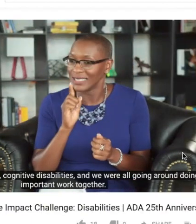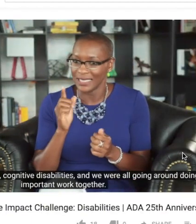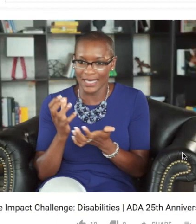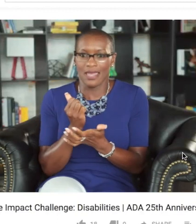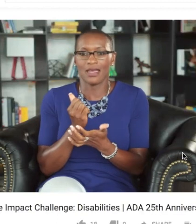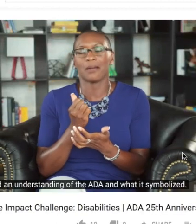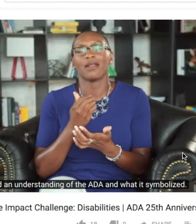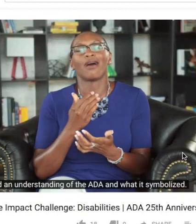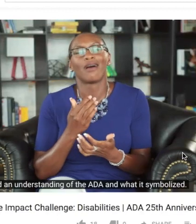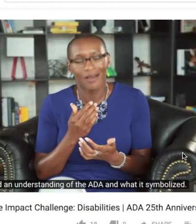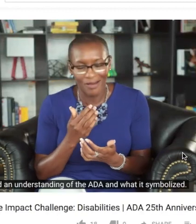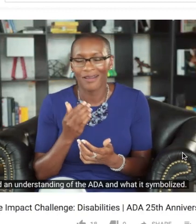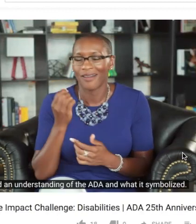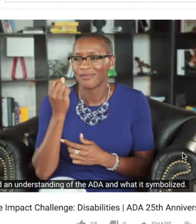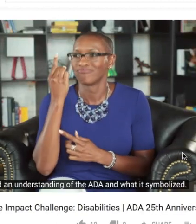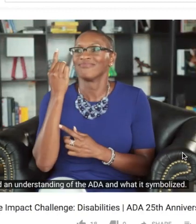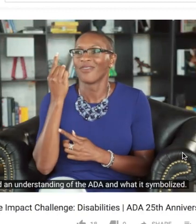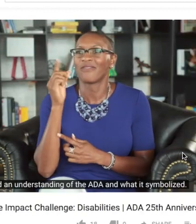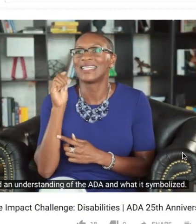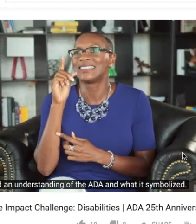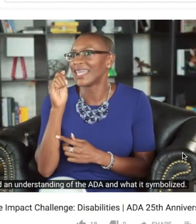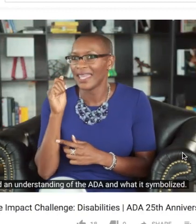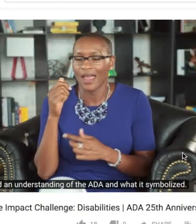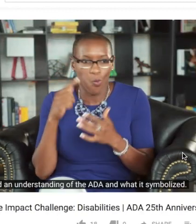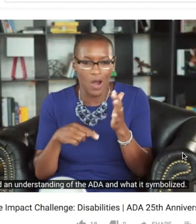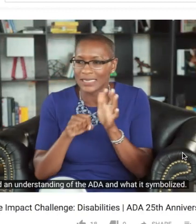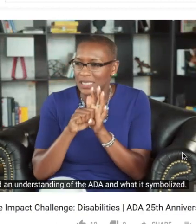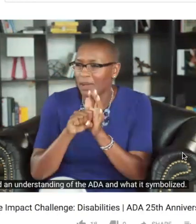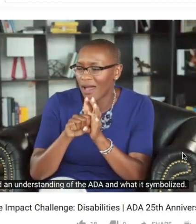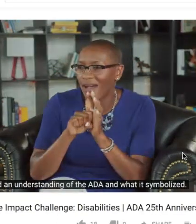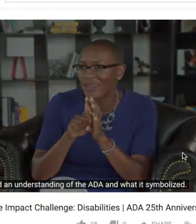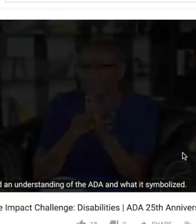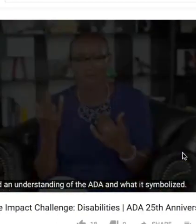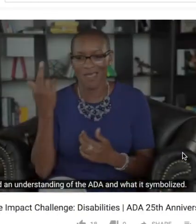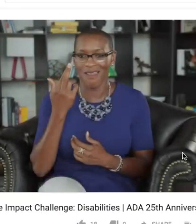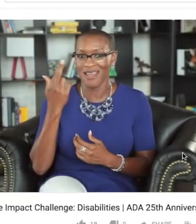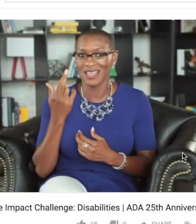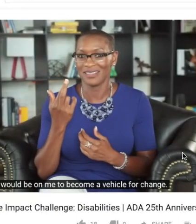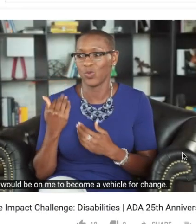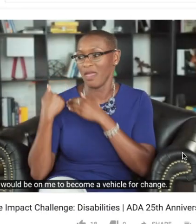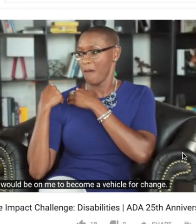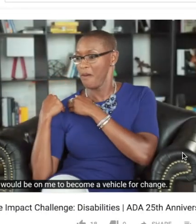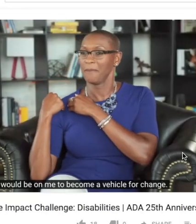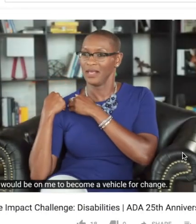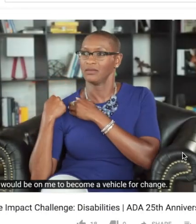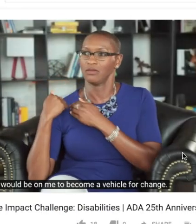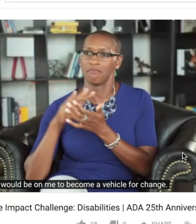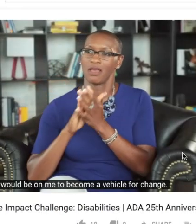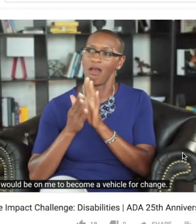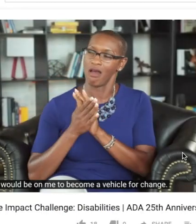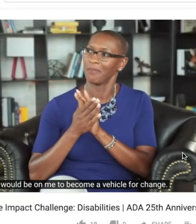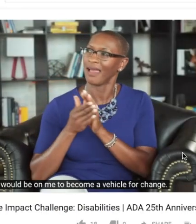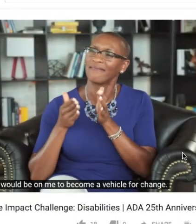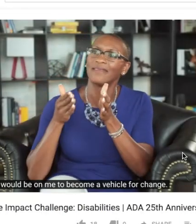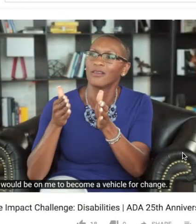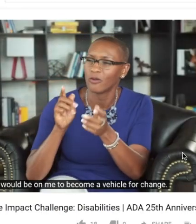together. So I really gained an understanding of the ADA and what it symbolized. I realized it would be on